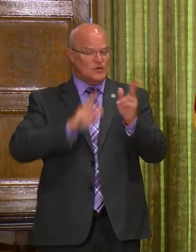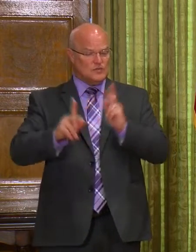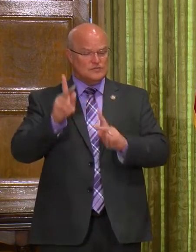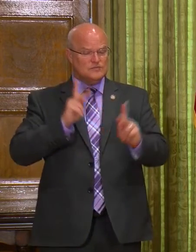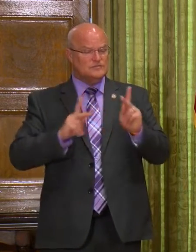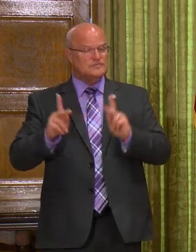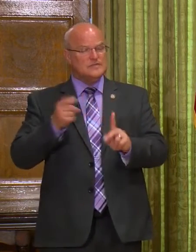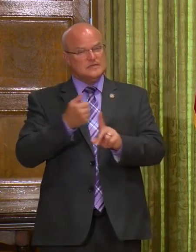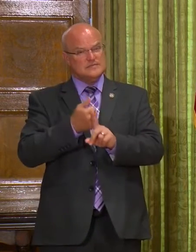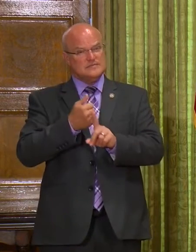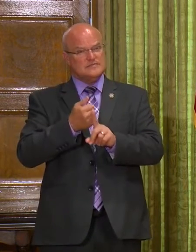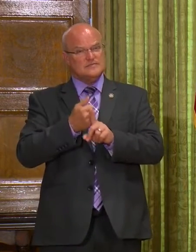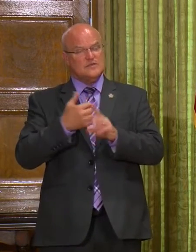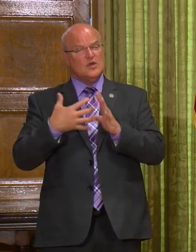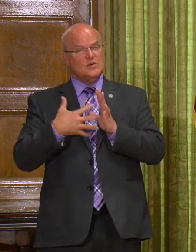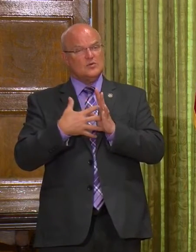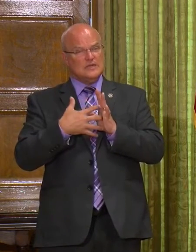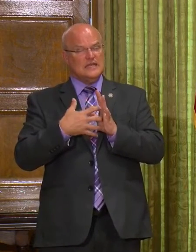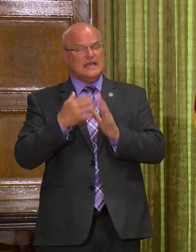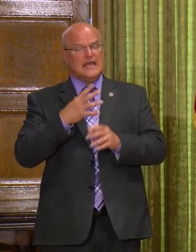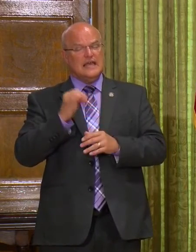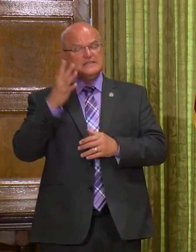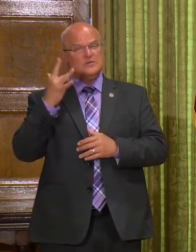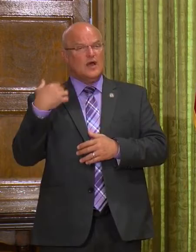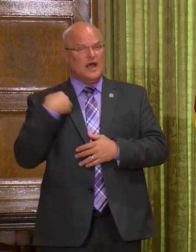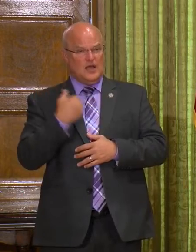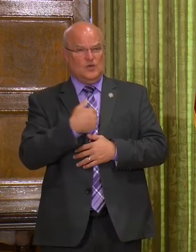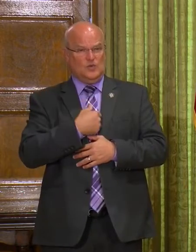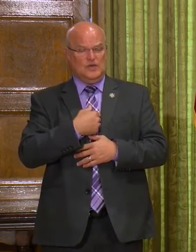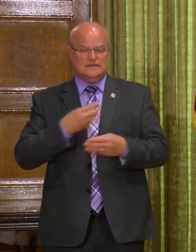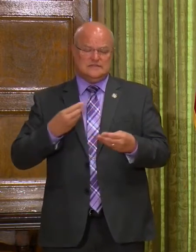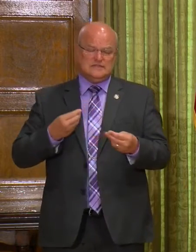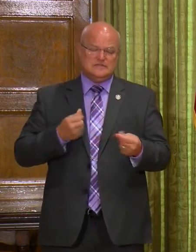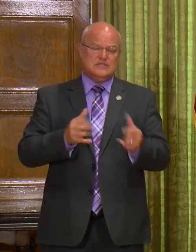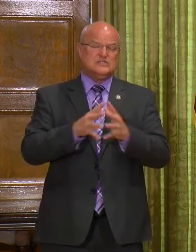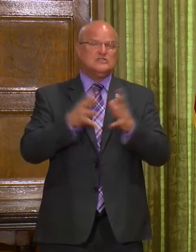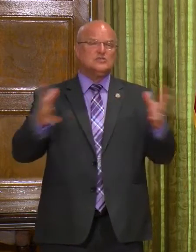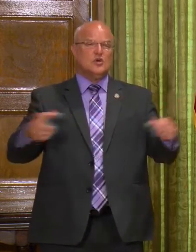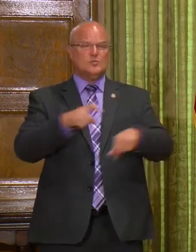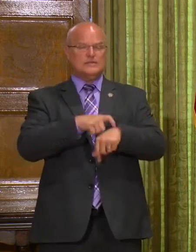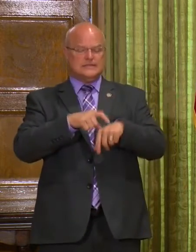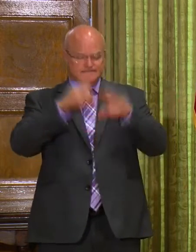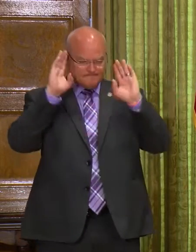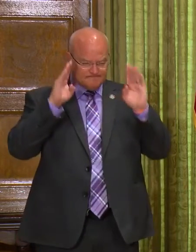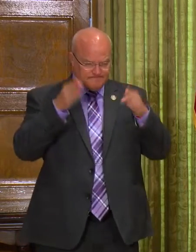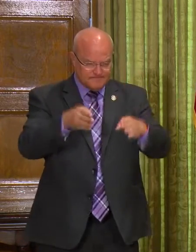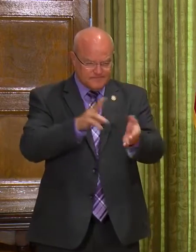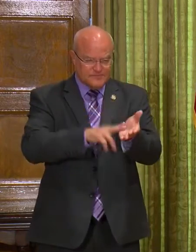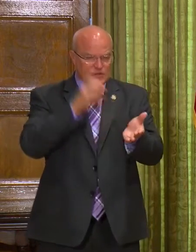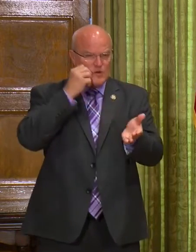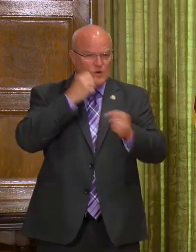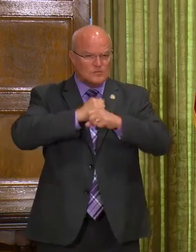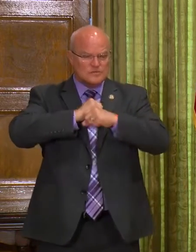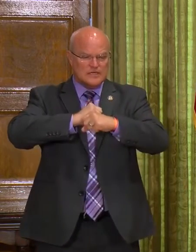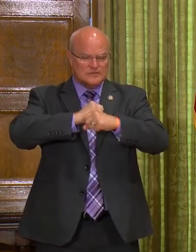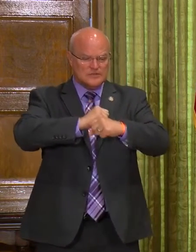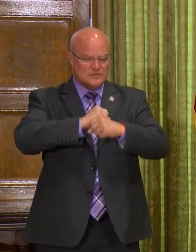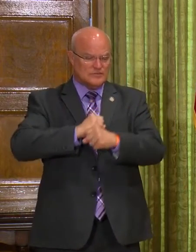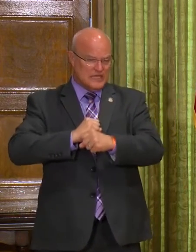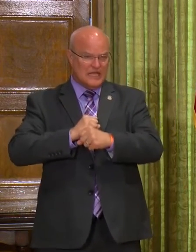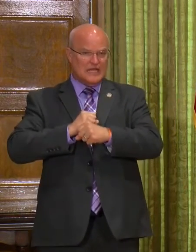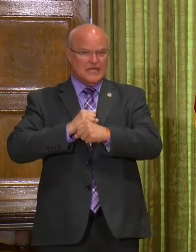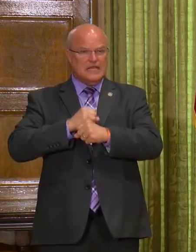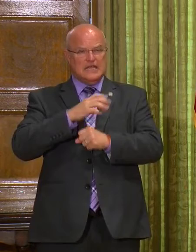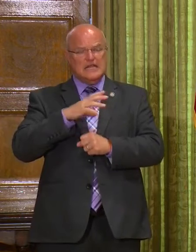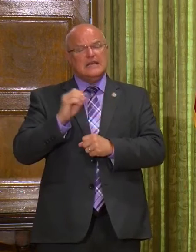residents are very vulnerable, and that's why we spent so much time focusing on them, trying to protect them.